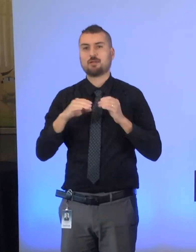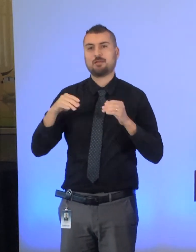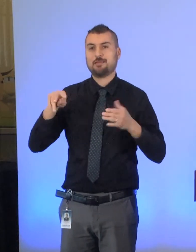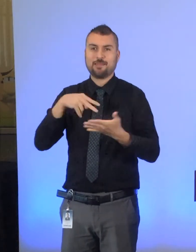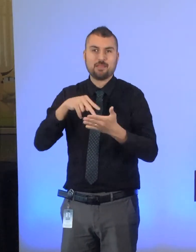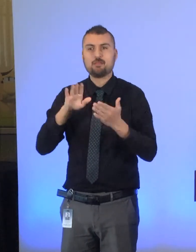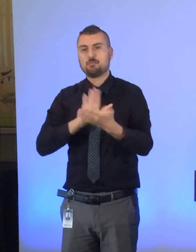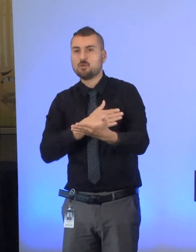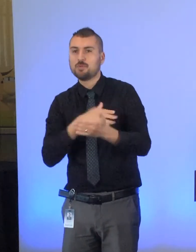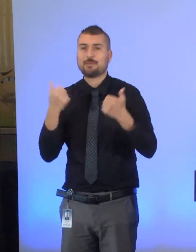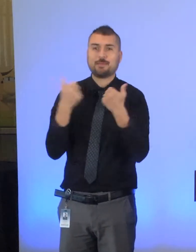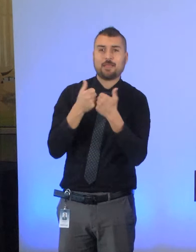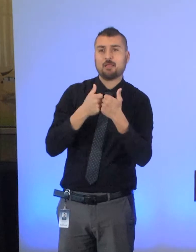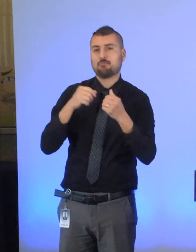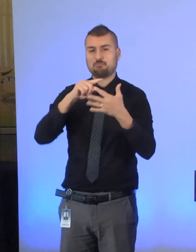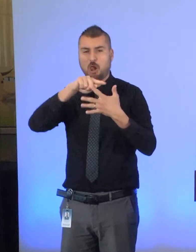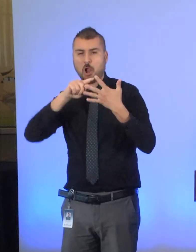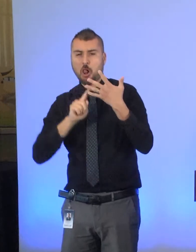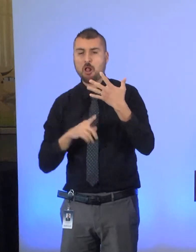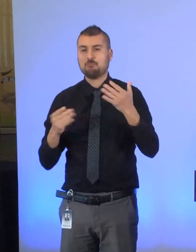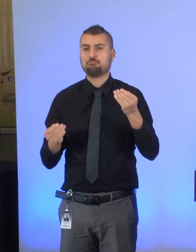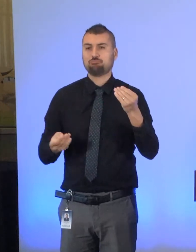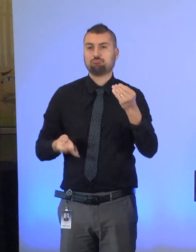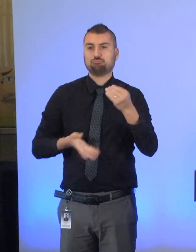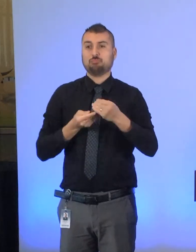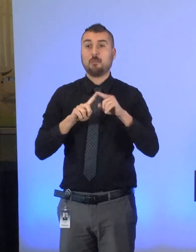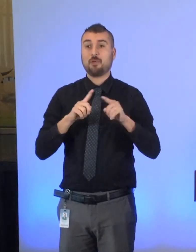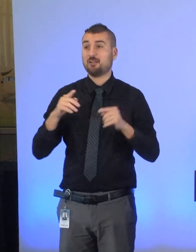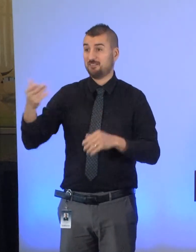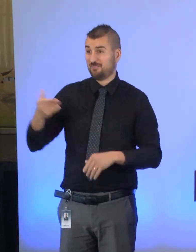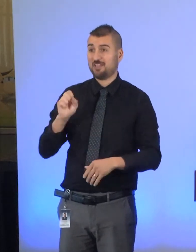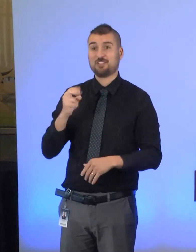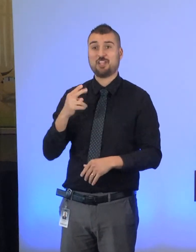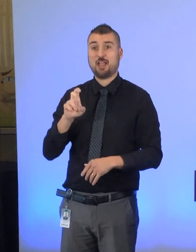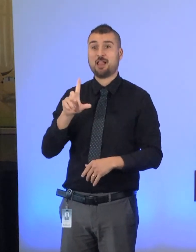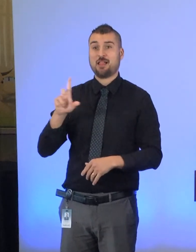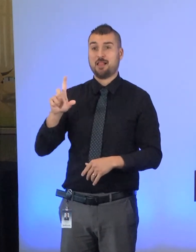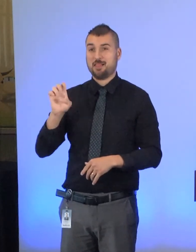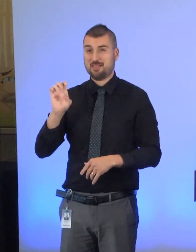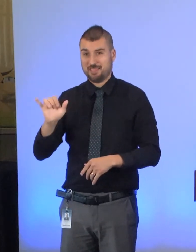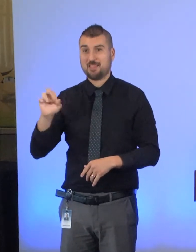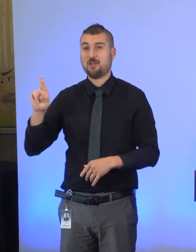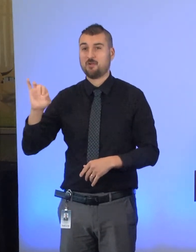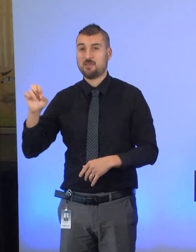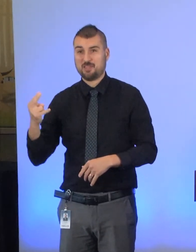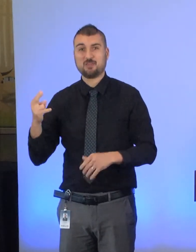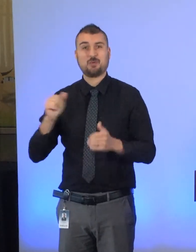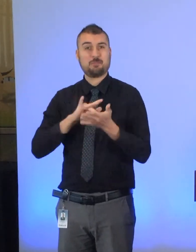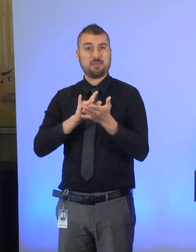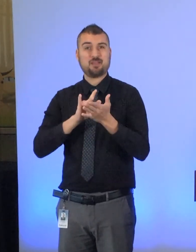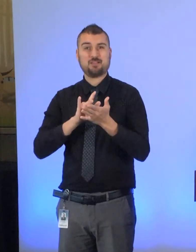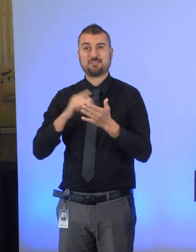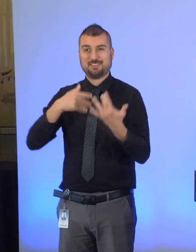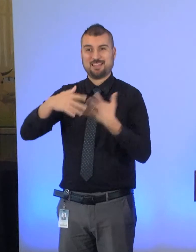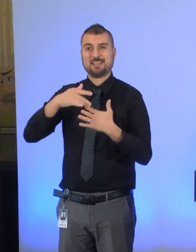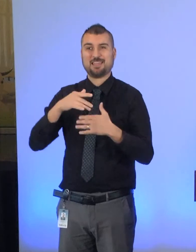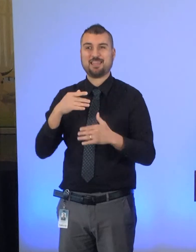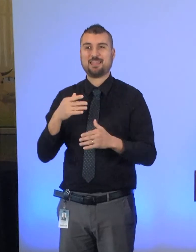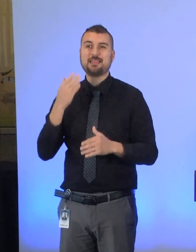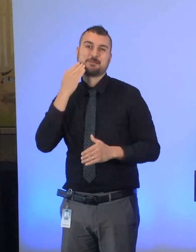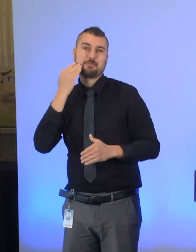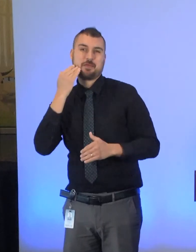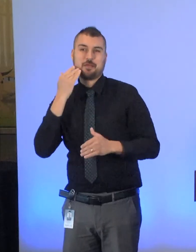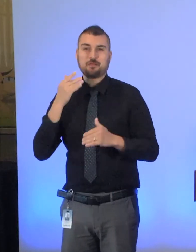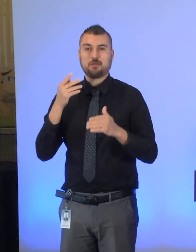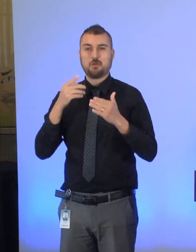games, and more, but I'd like to invite up Shelley Rich with the Medical Society of Sedgwick County and Tobacco-Free Wichita to discuss another